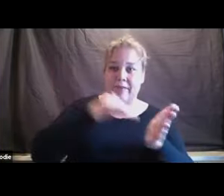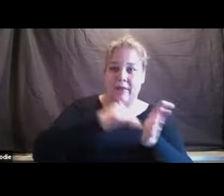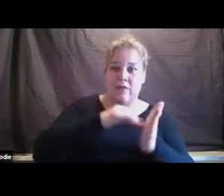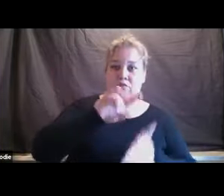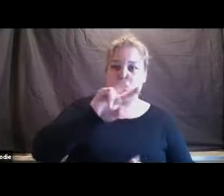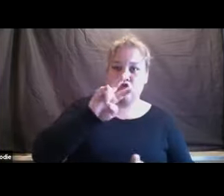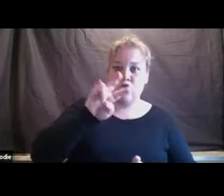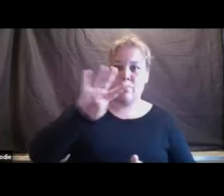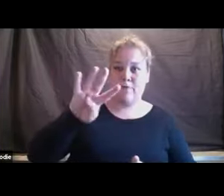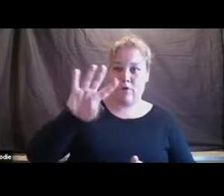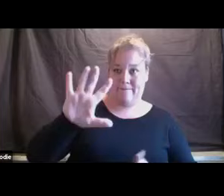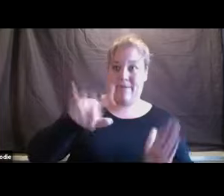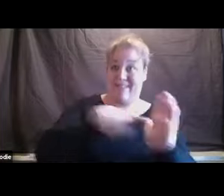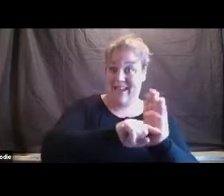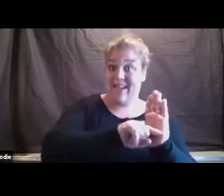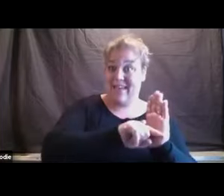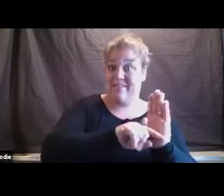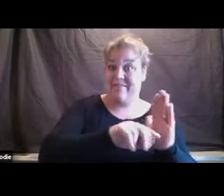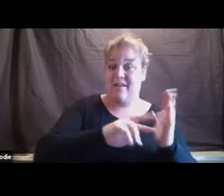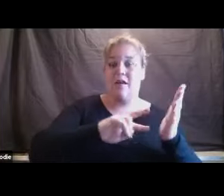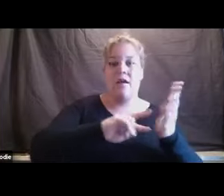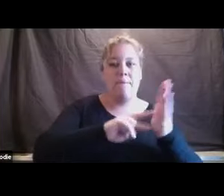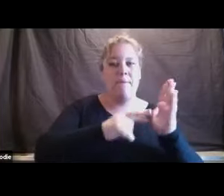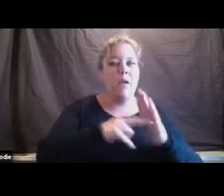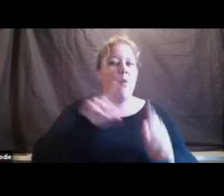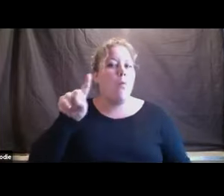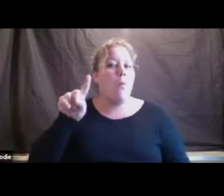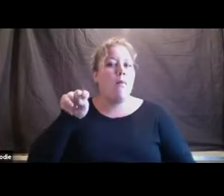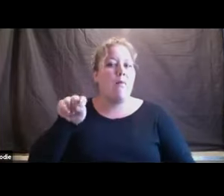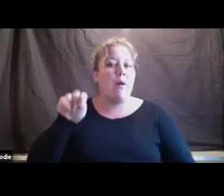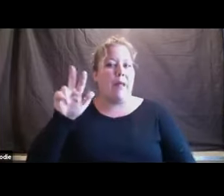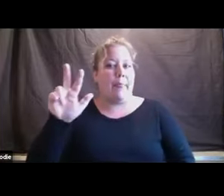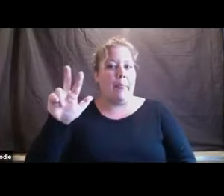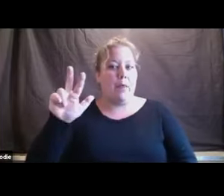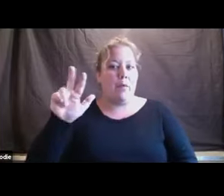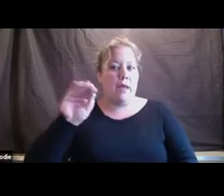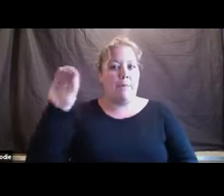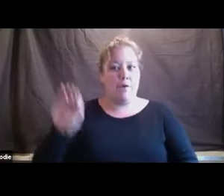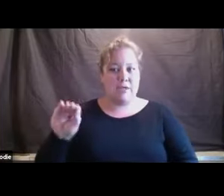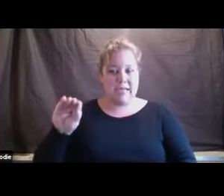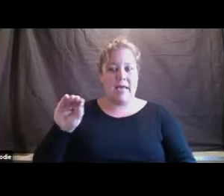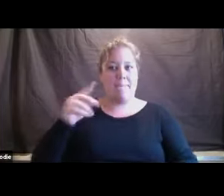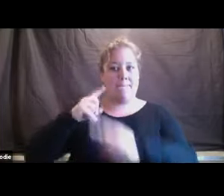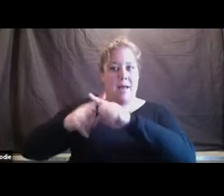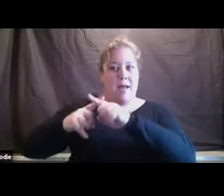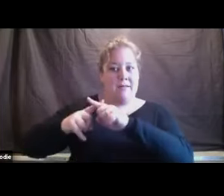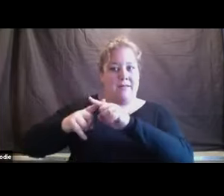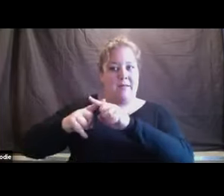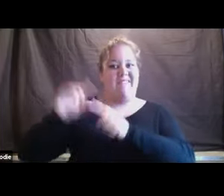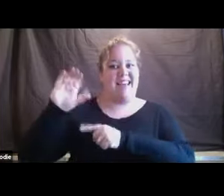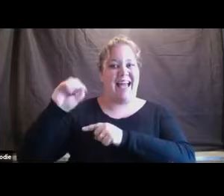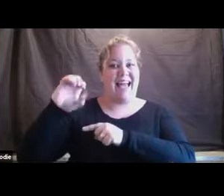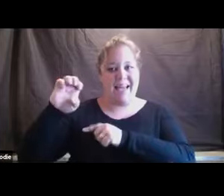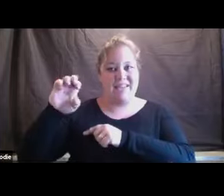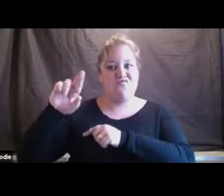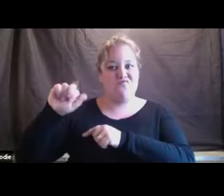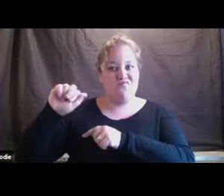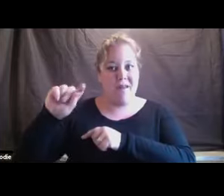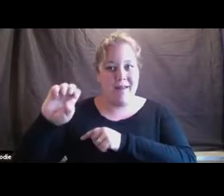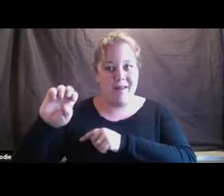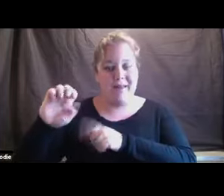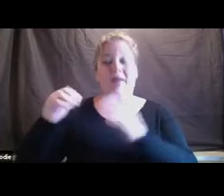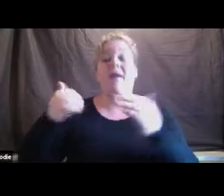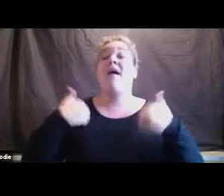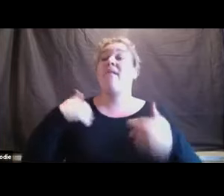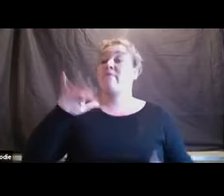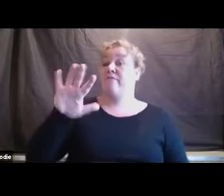7,245, which means we have a 1.3% positive case rate. We have 56 people